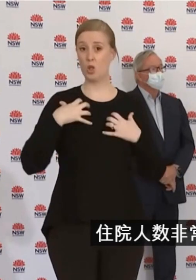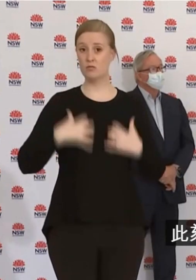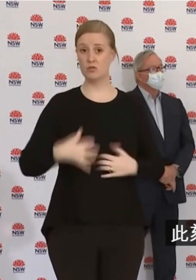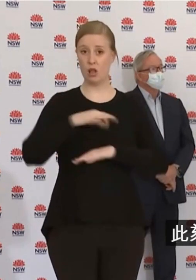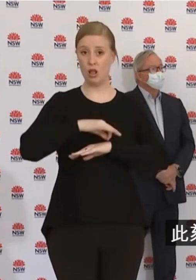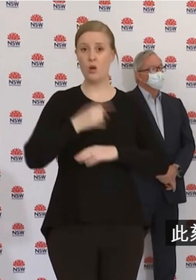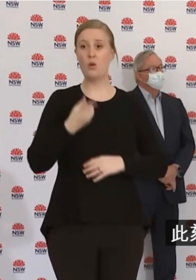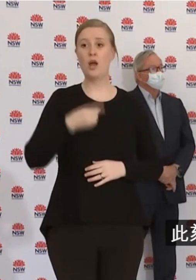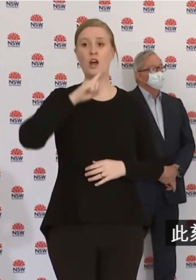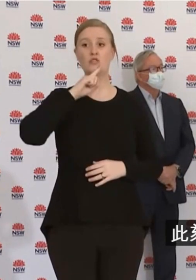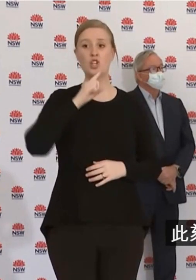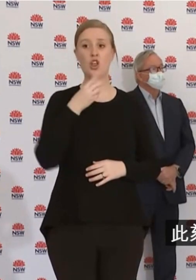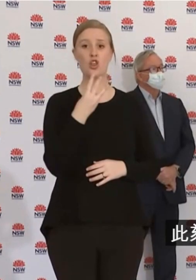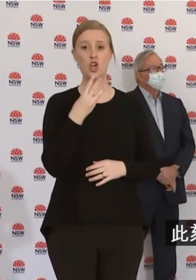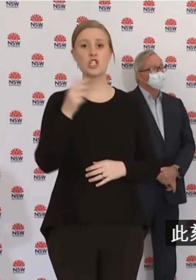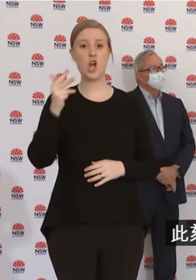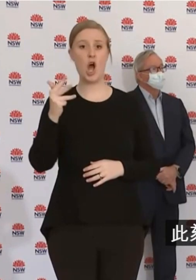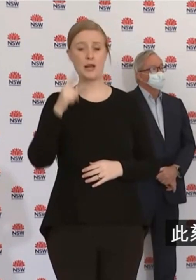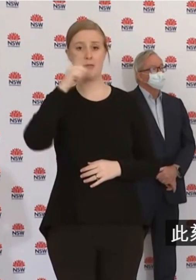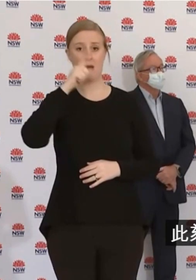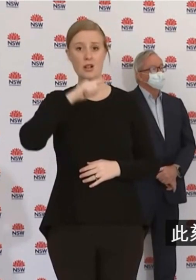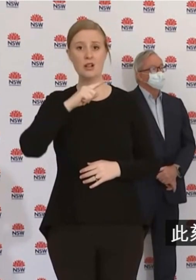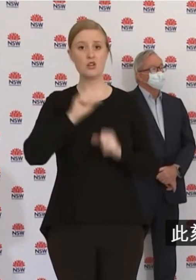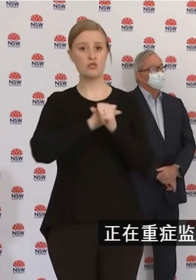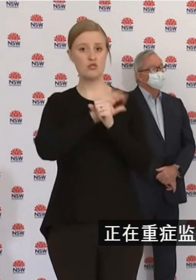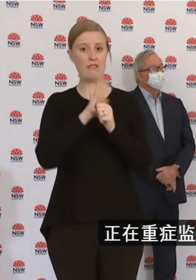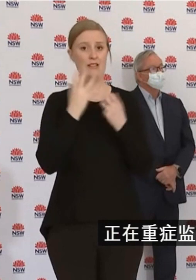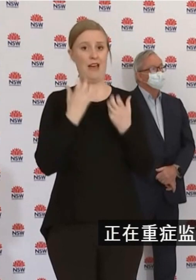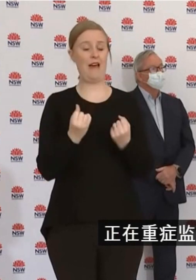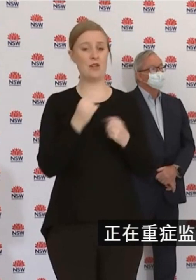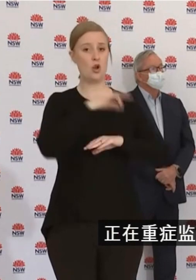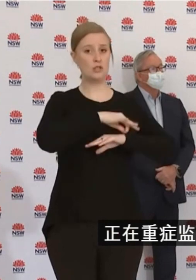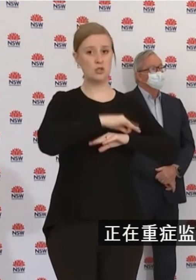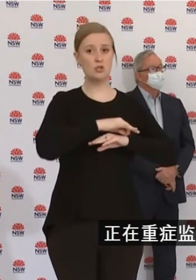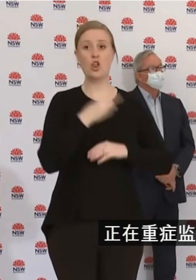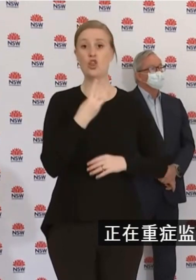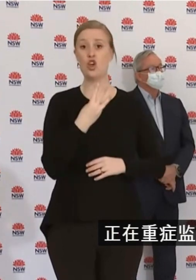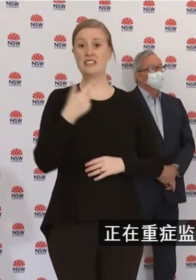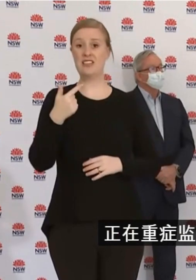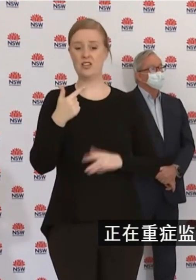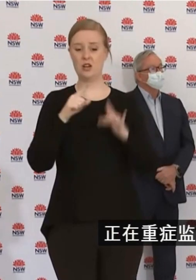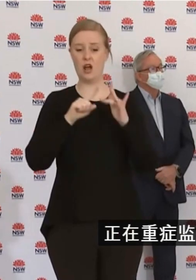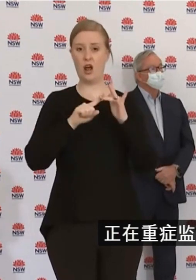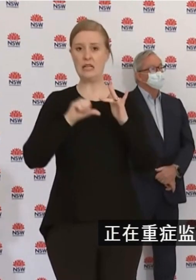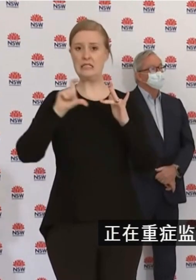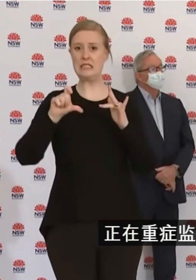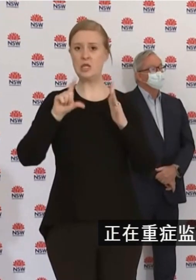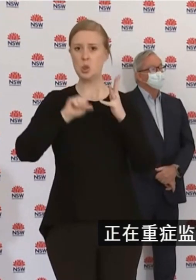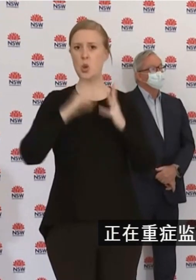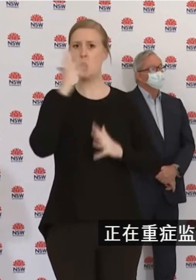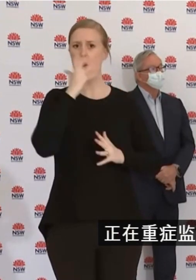people with COVID admitted to hospital at the moment. 37 are in intensive care and 17 require ventilation.